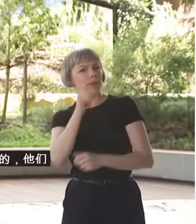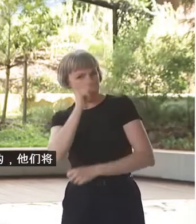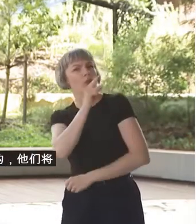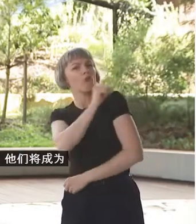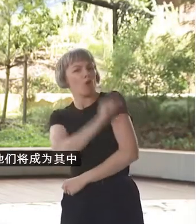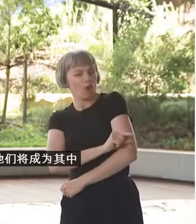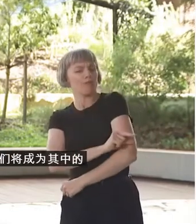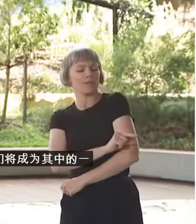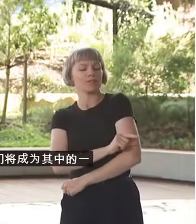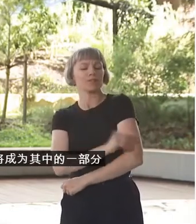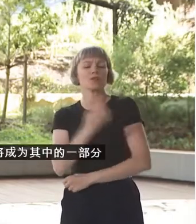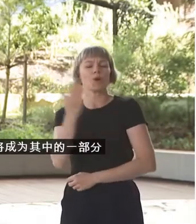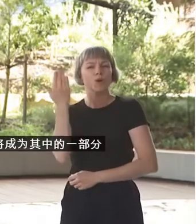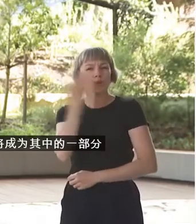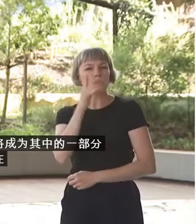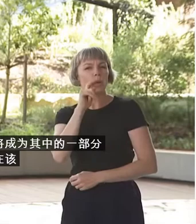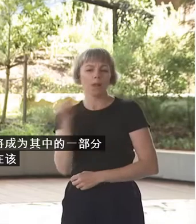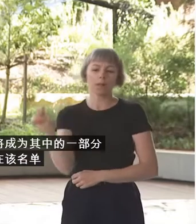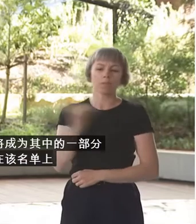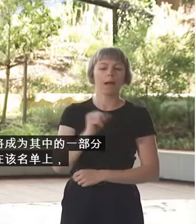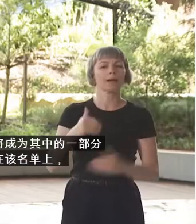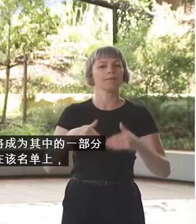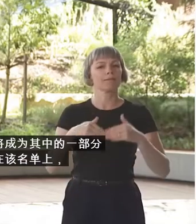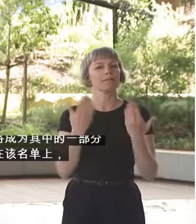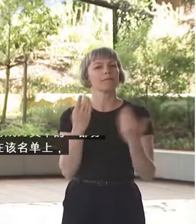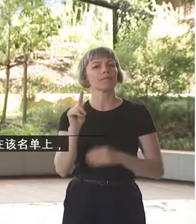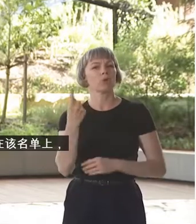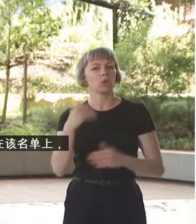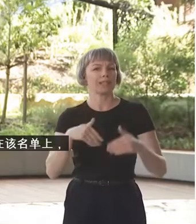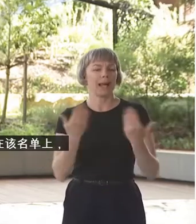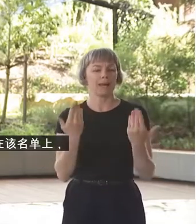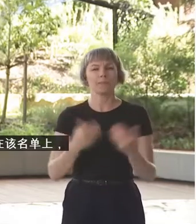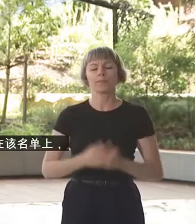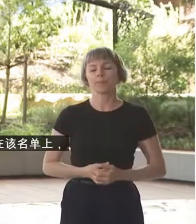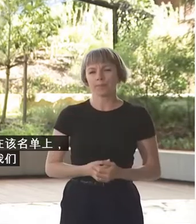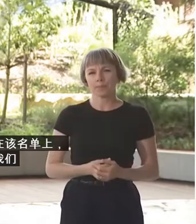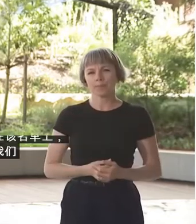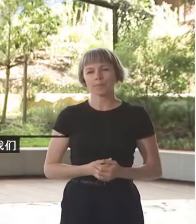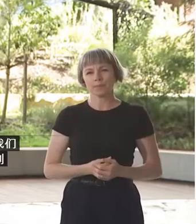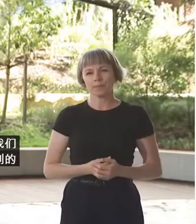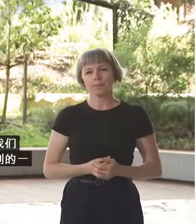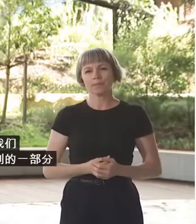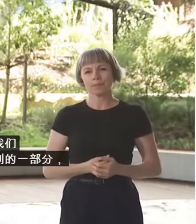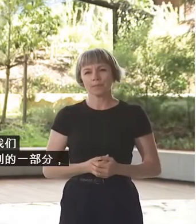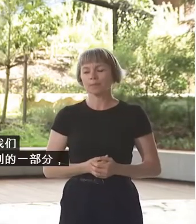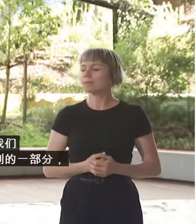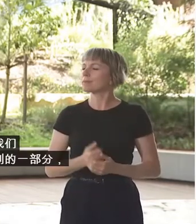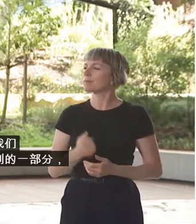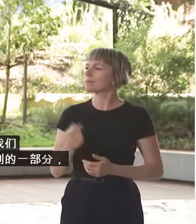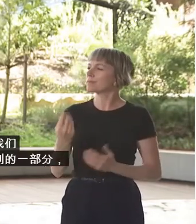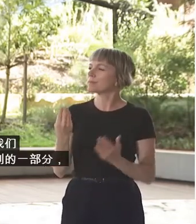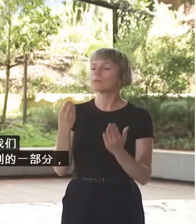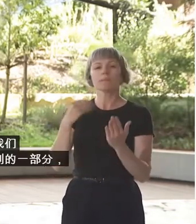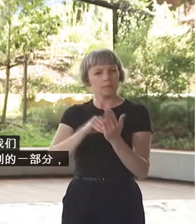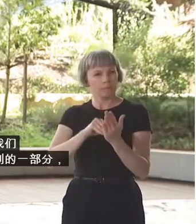So they will form part. They're not on that list at the moment. They will form part of our return to school plans next week.